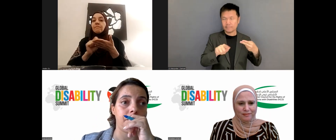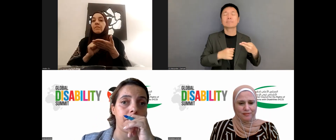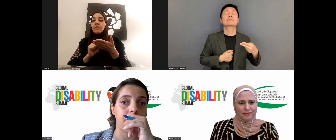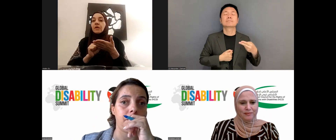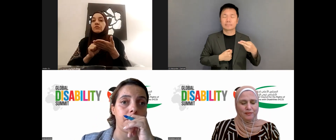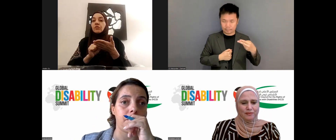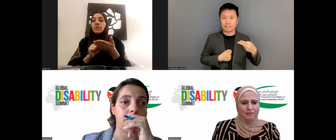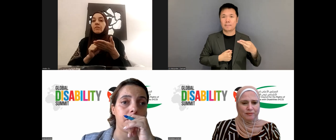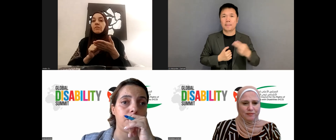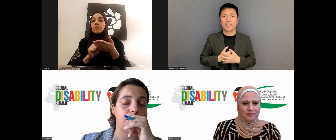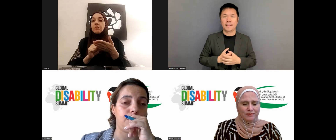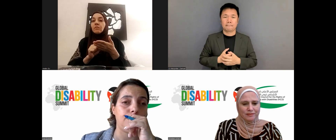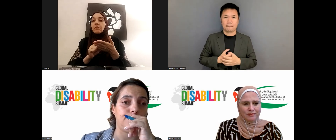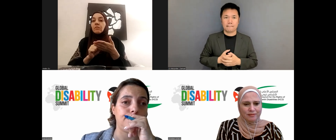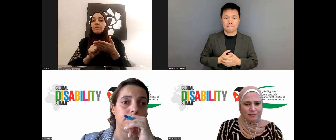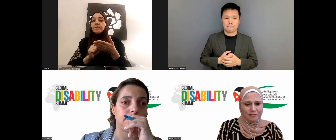We